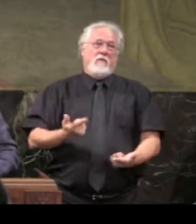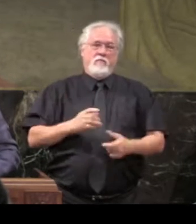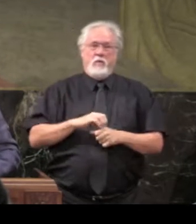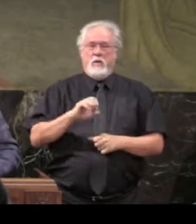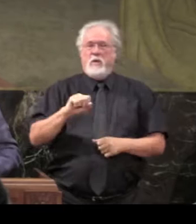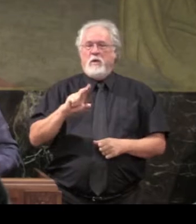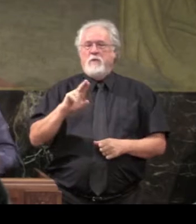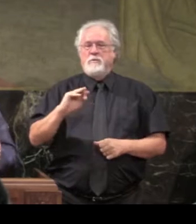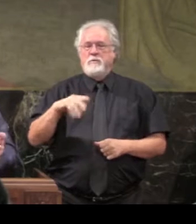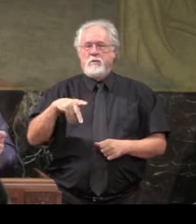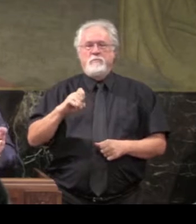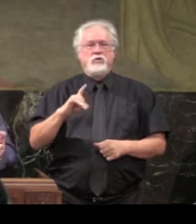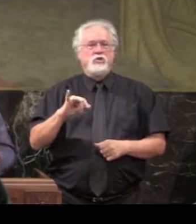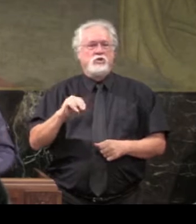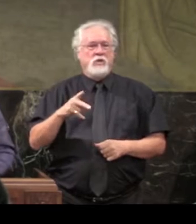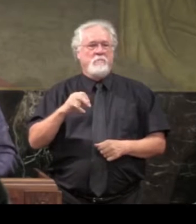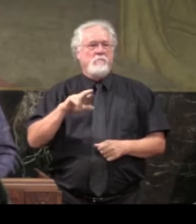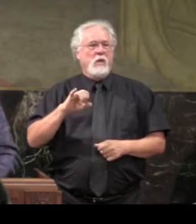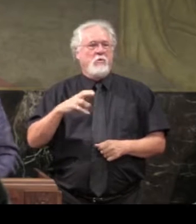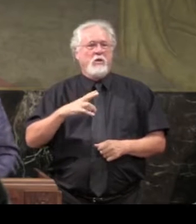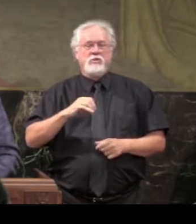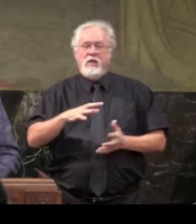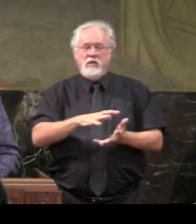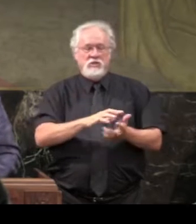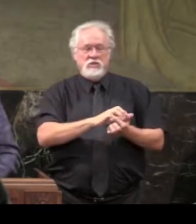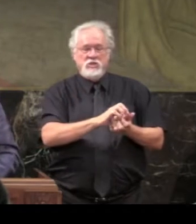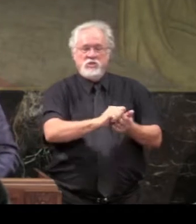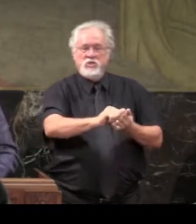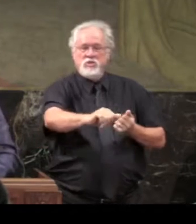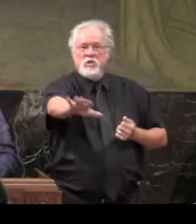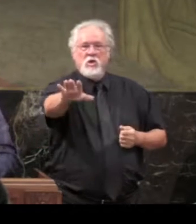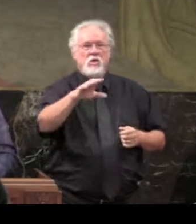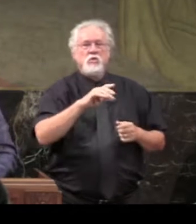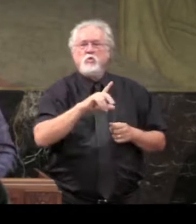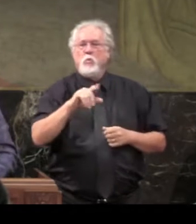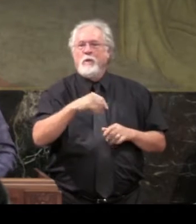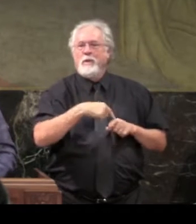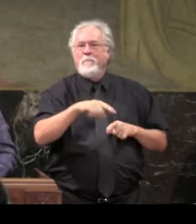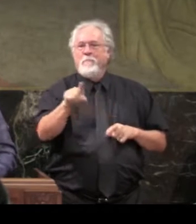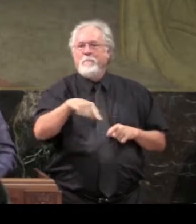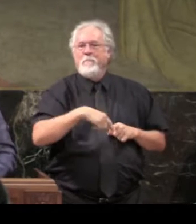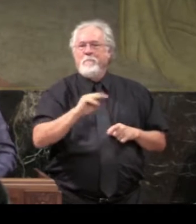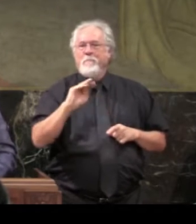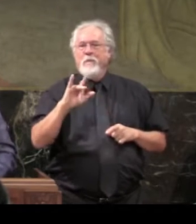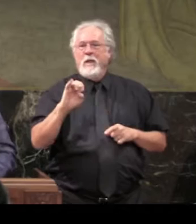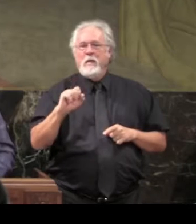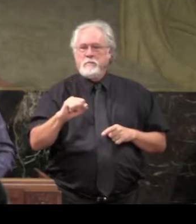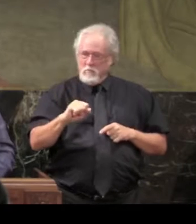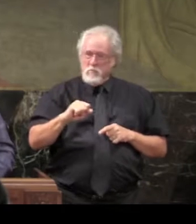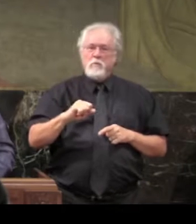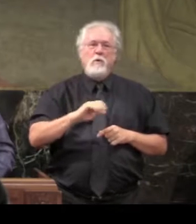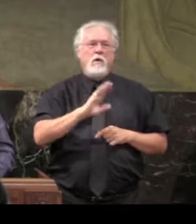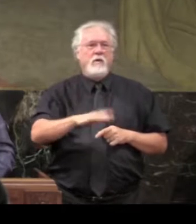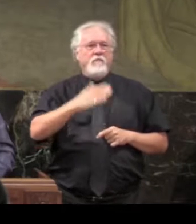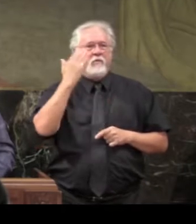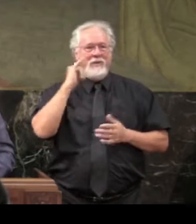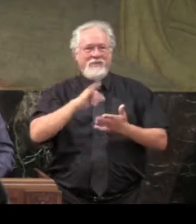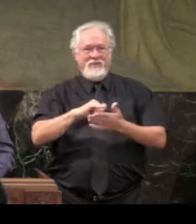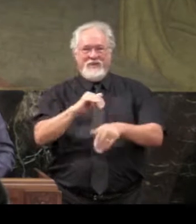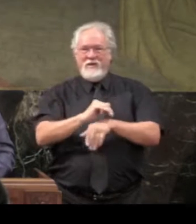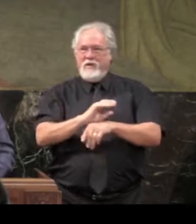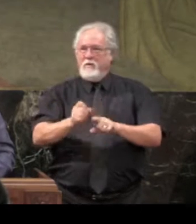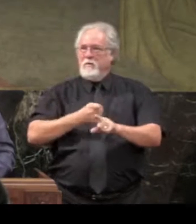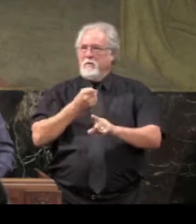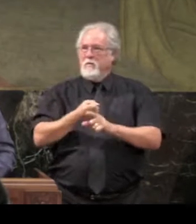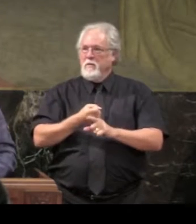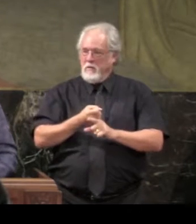Parish, and it left the path of destruction for more than 20 miles. I will never forget going out there the night that